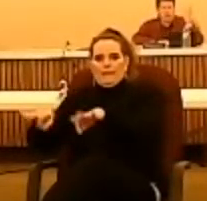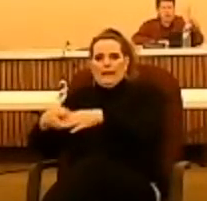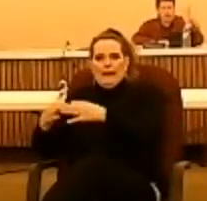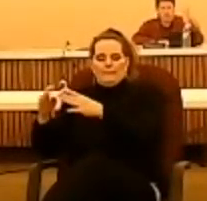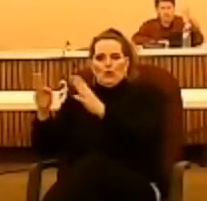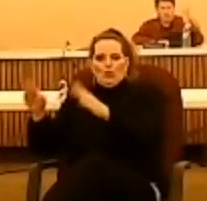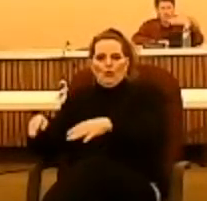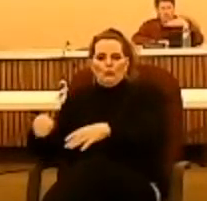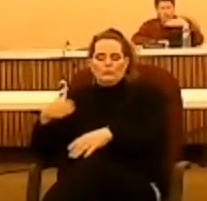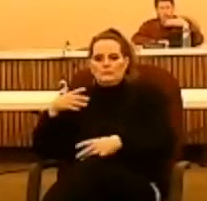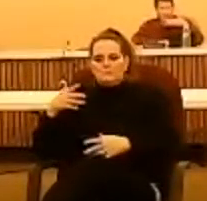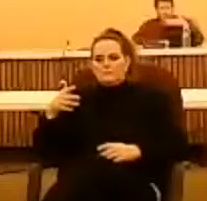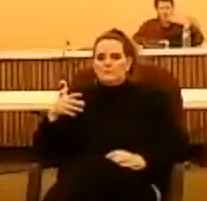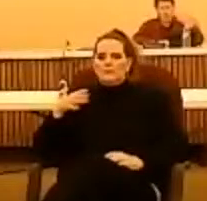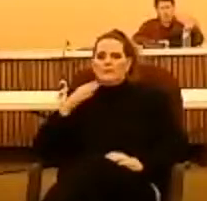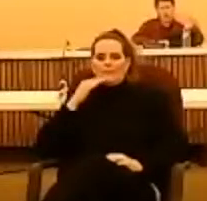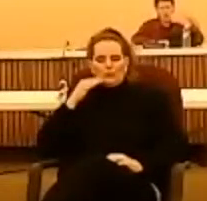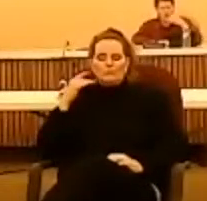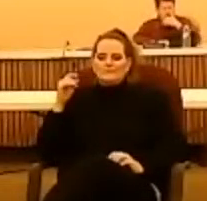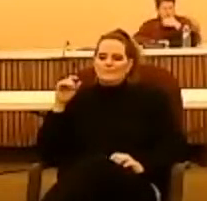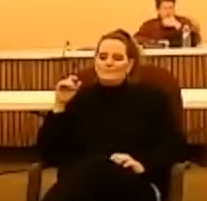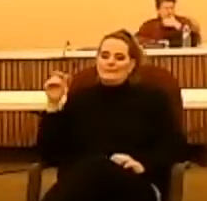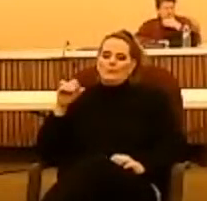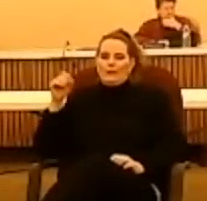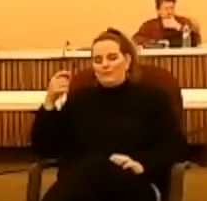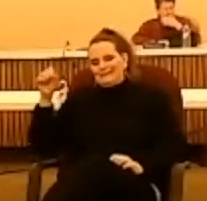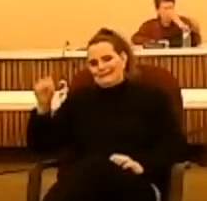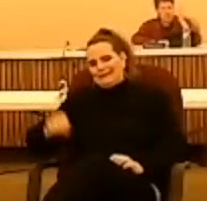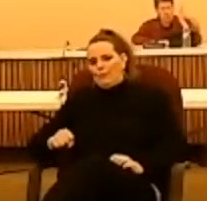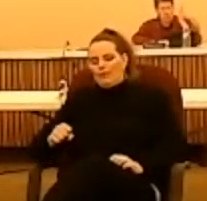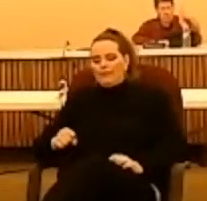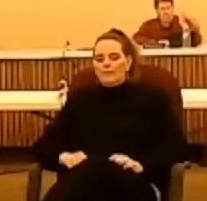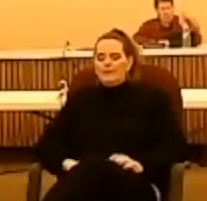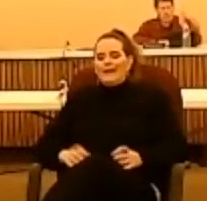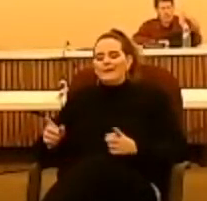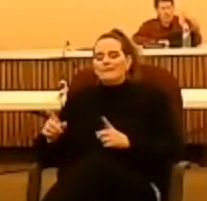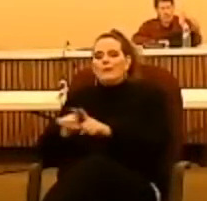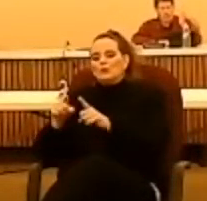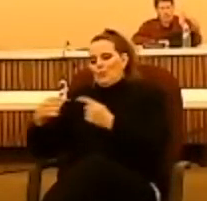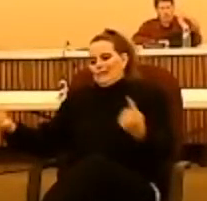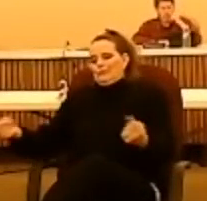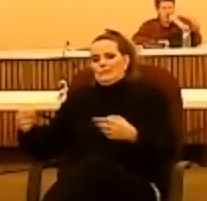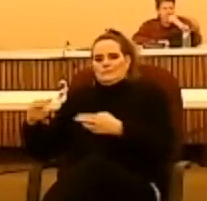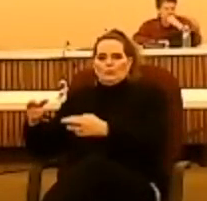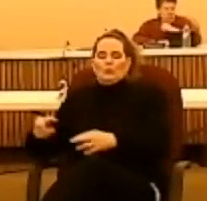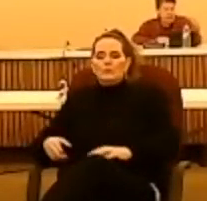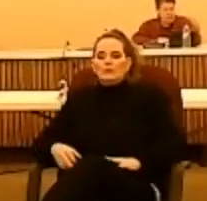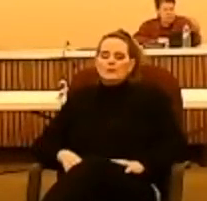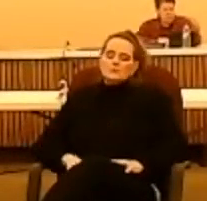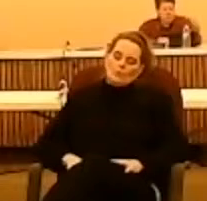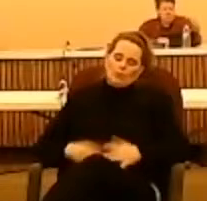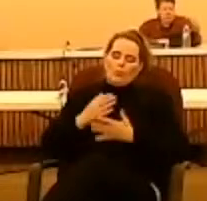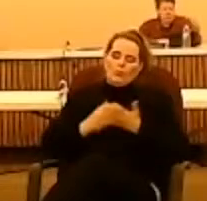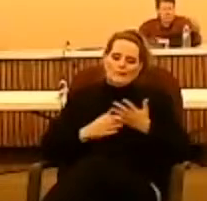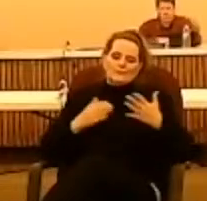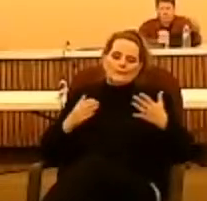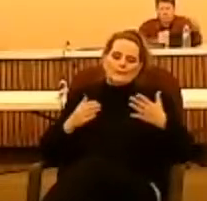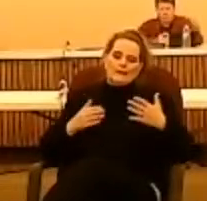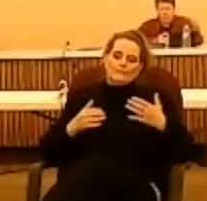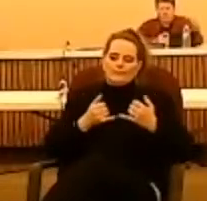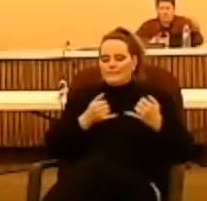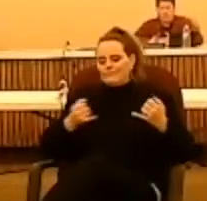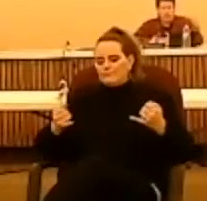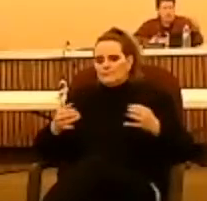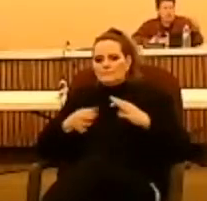just to the south of here, as well as across the street. And so in the ones that have the adjoining property lines, they have agreed